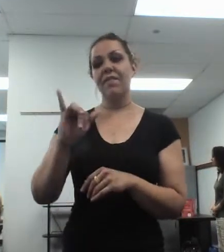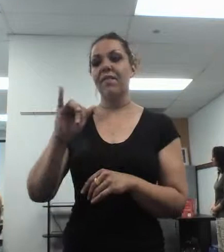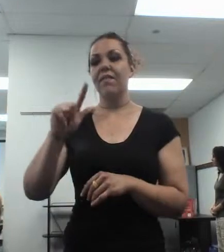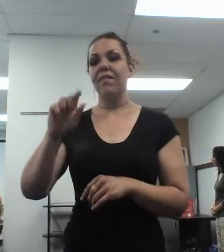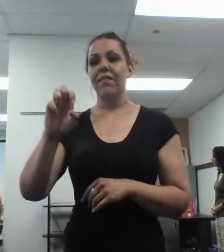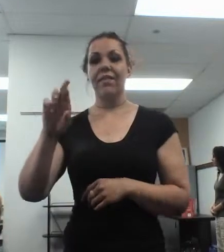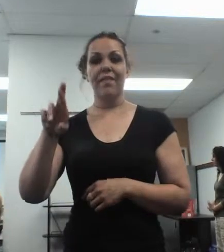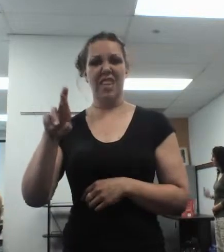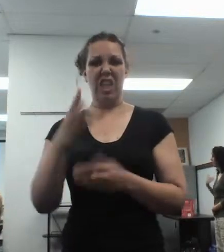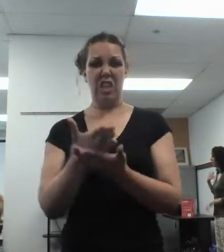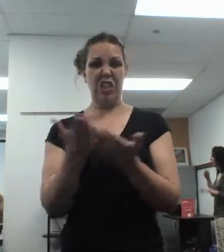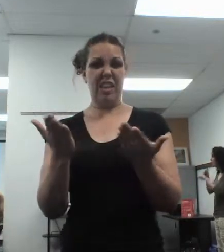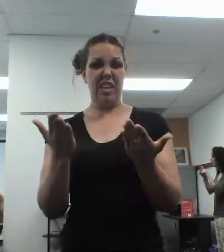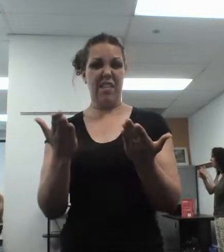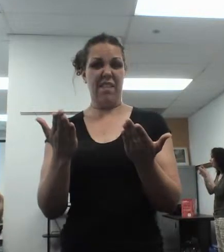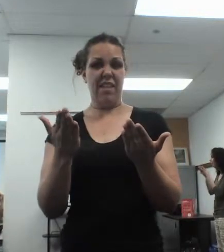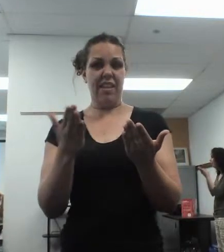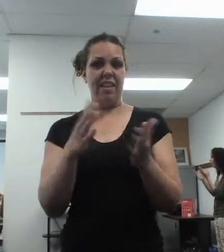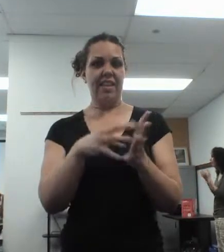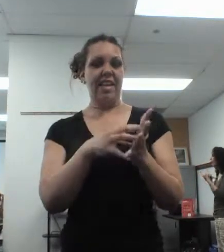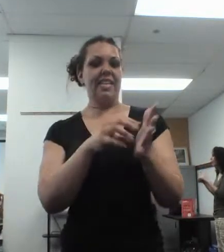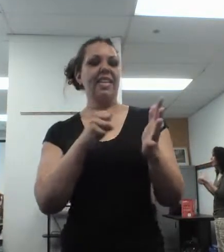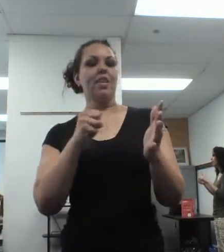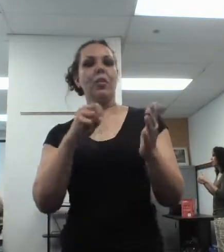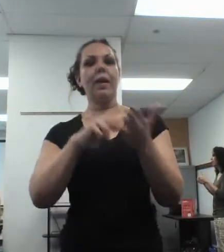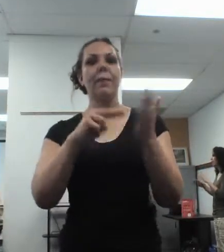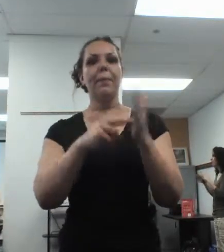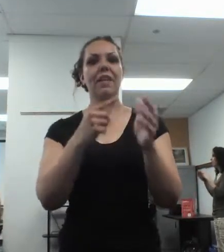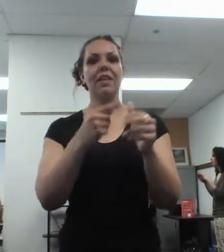message. Did that answer your question, Katie? Yes, thank you. Good.